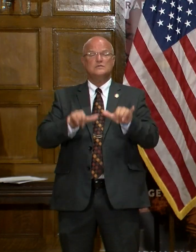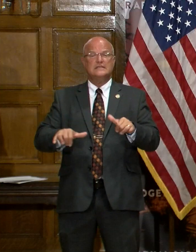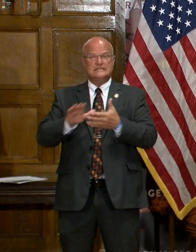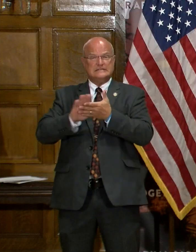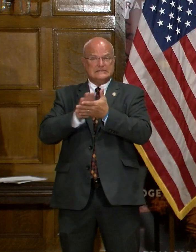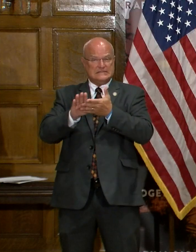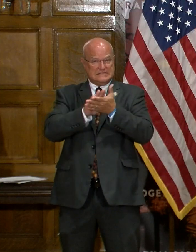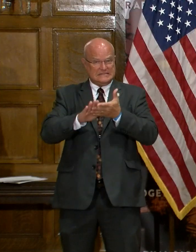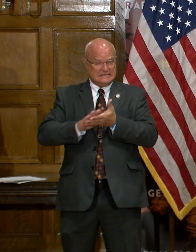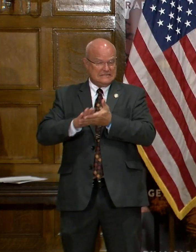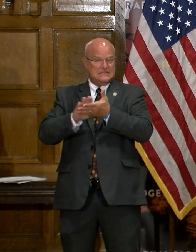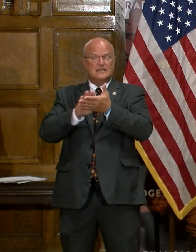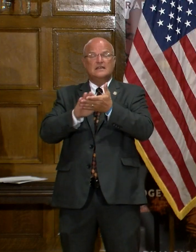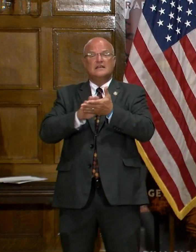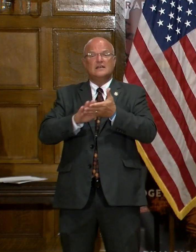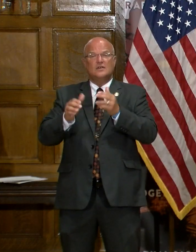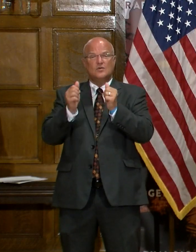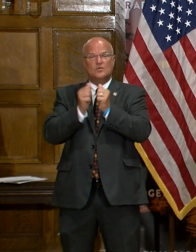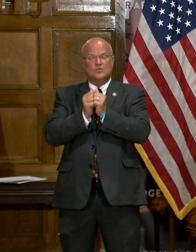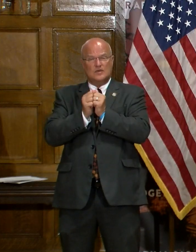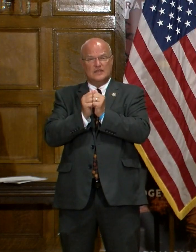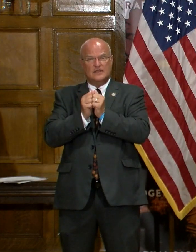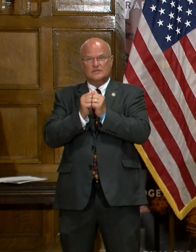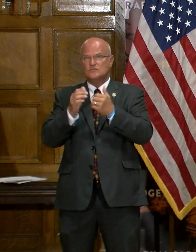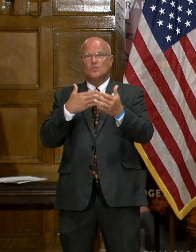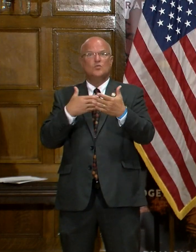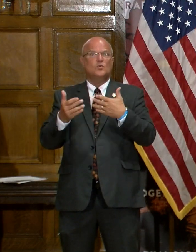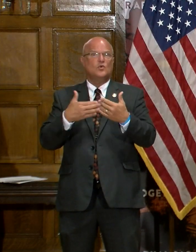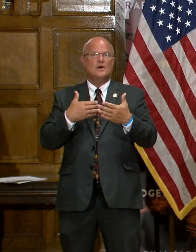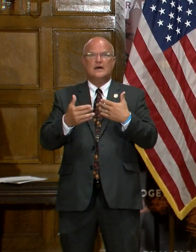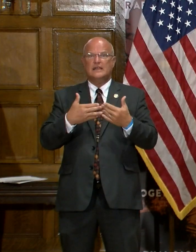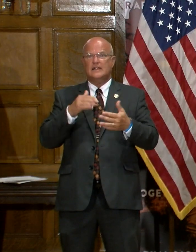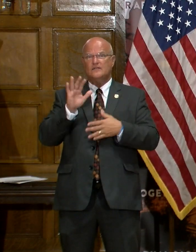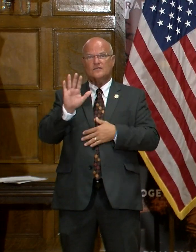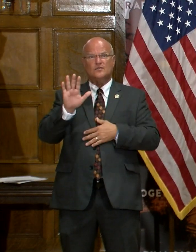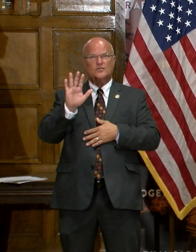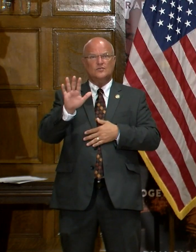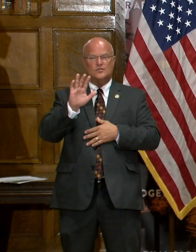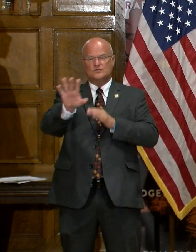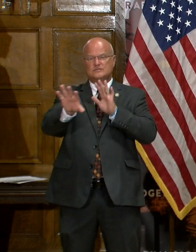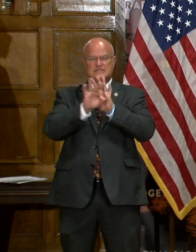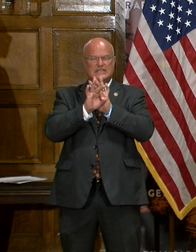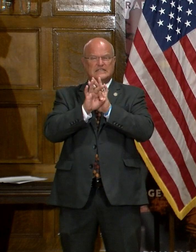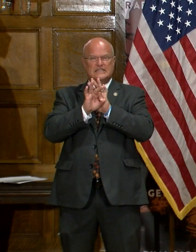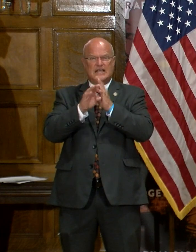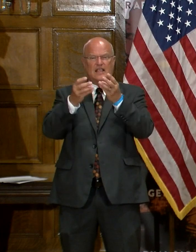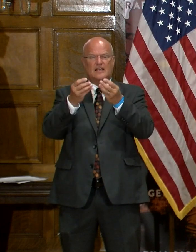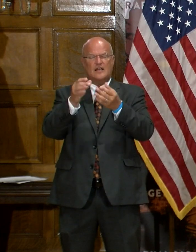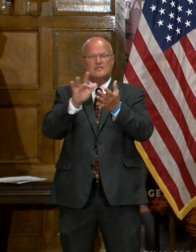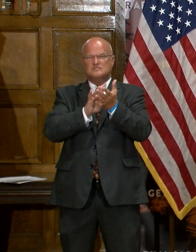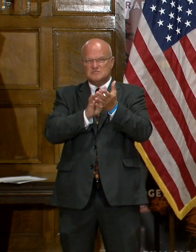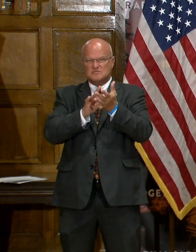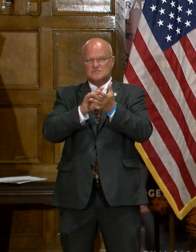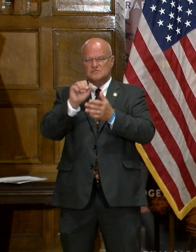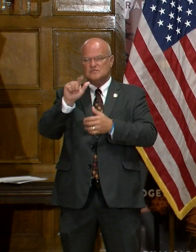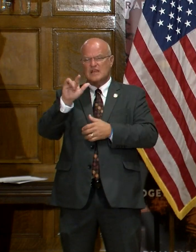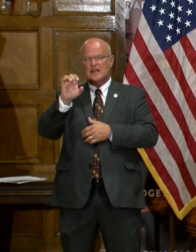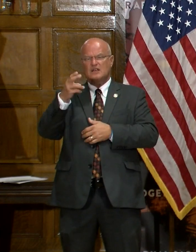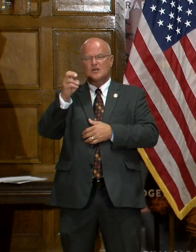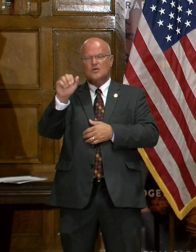is wiping a surface down with whatever your designated solution is, alcohol